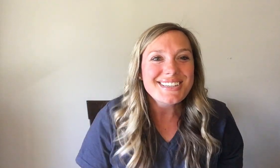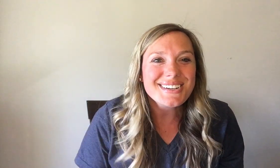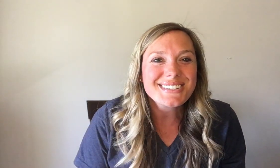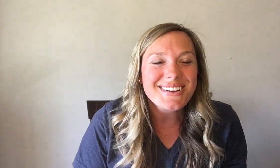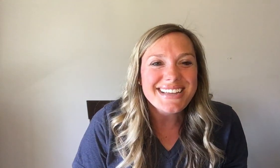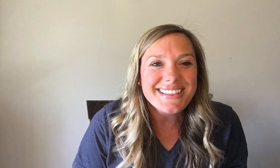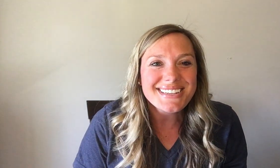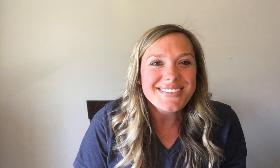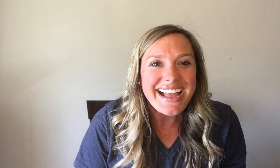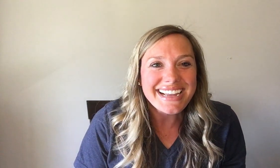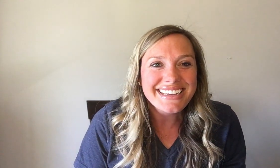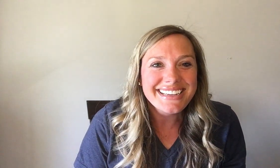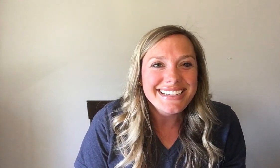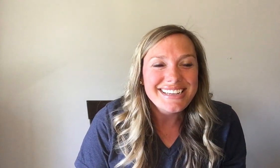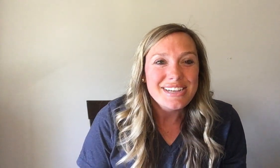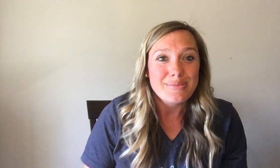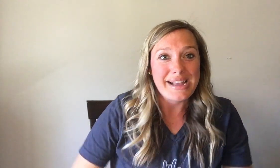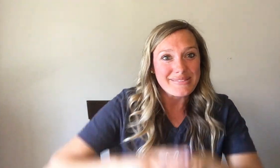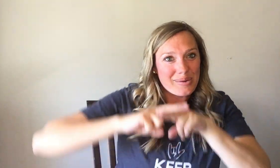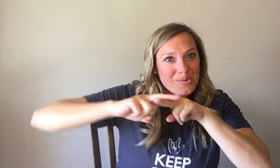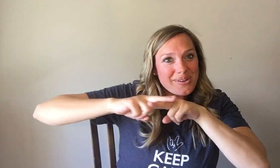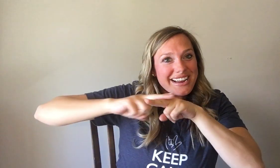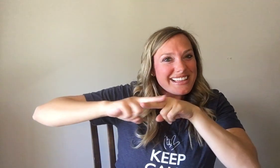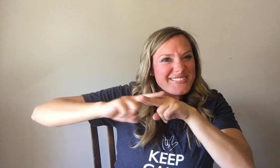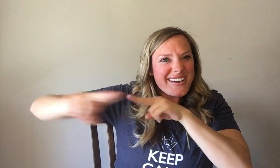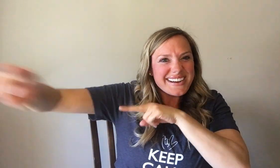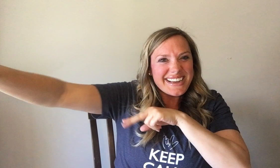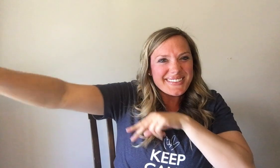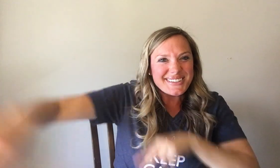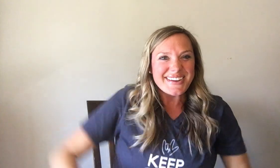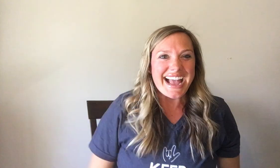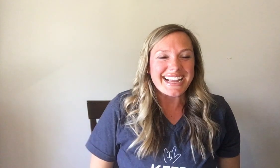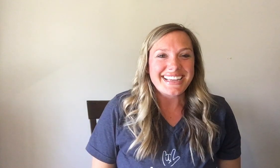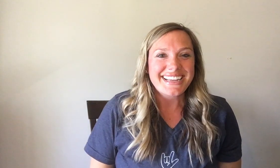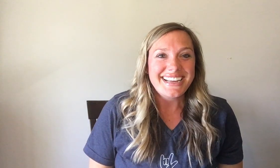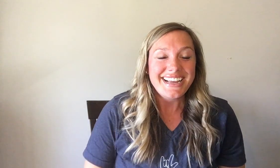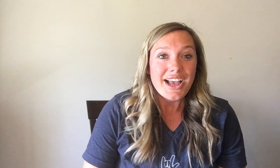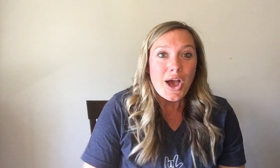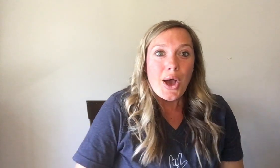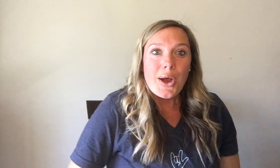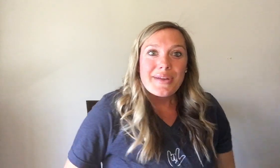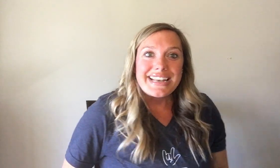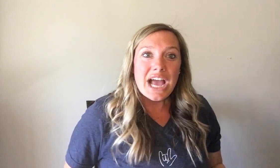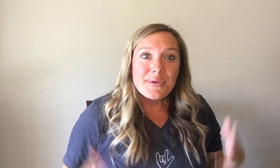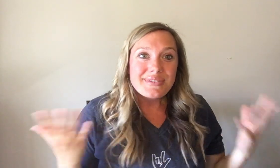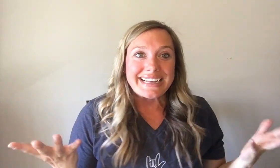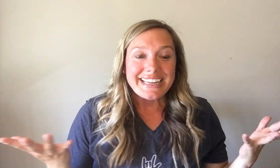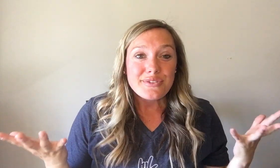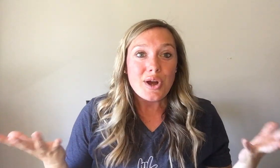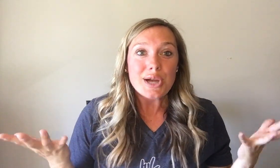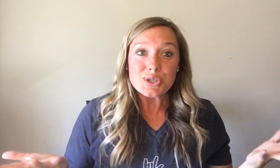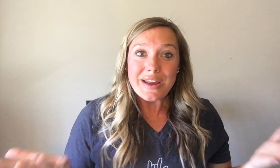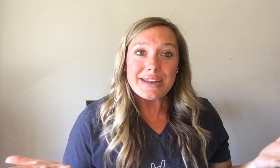yours go down the track? Mine went really far down the track. All right, now we're ready for our train